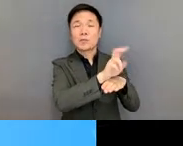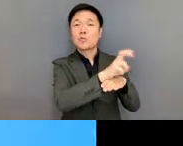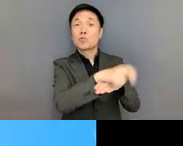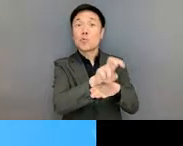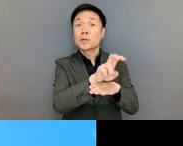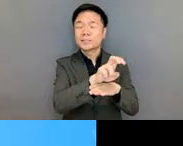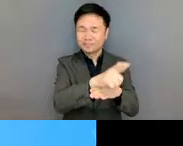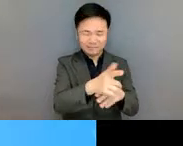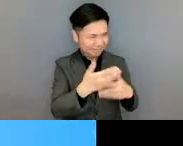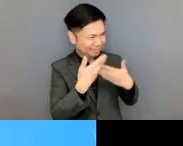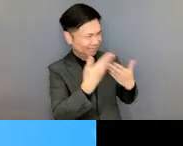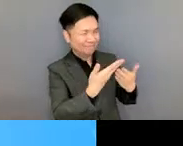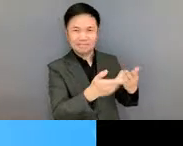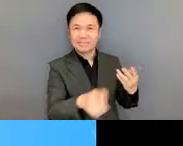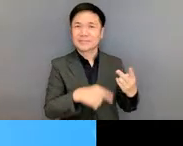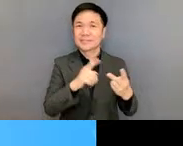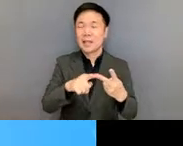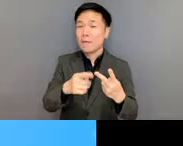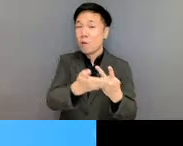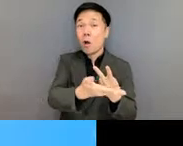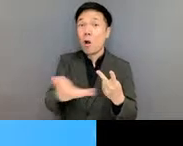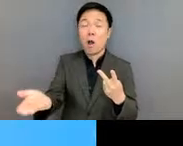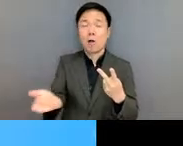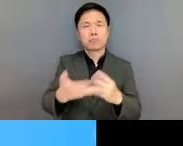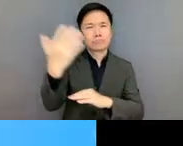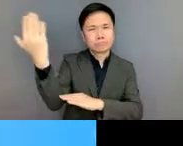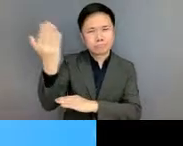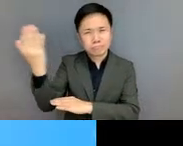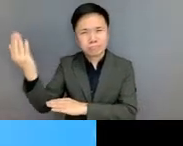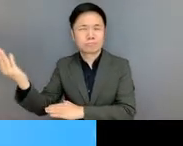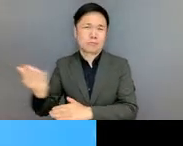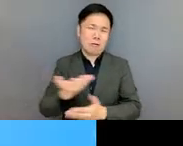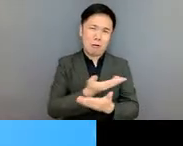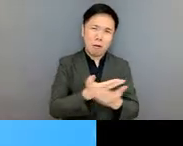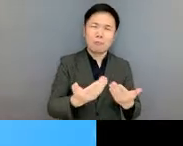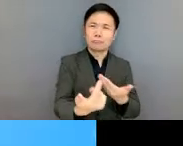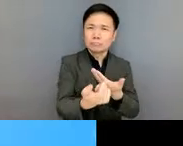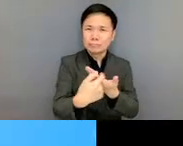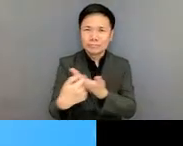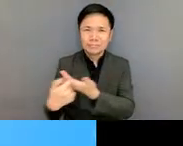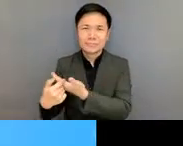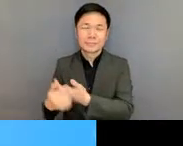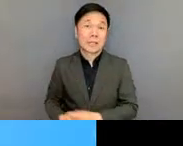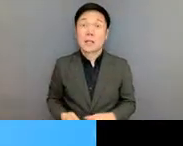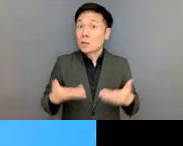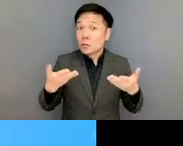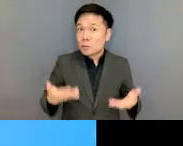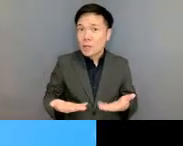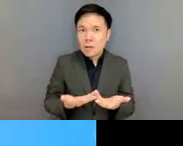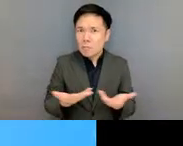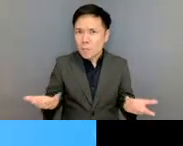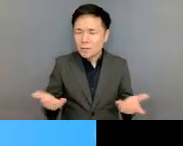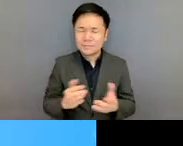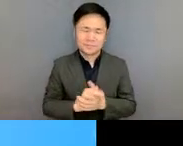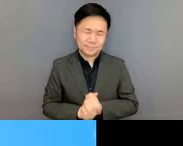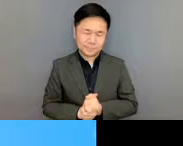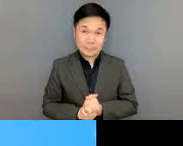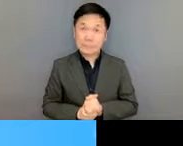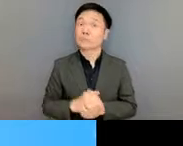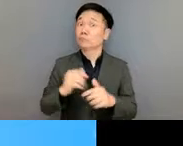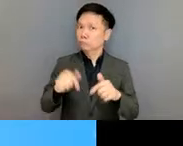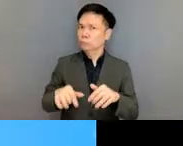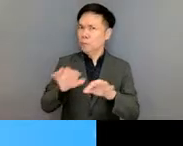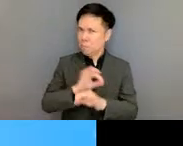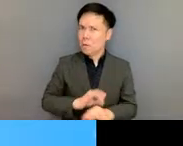our esteemed speakers and participants. This gathering comes at a pivotal time as